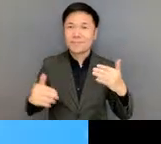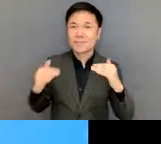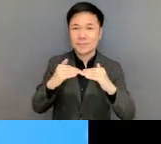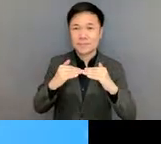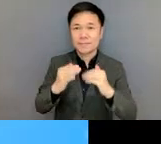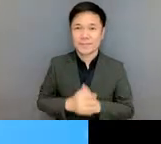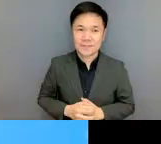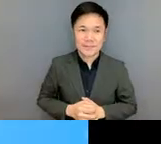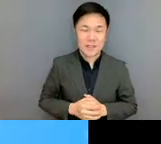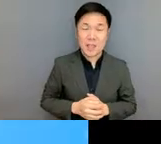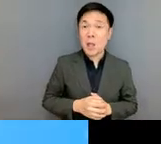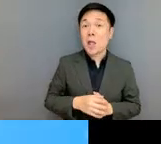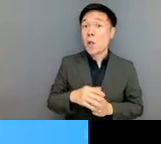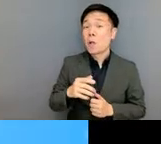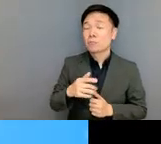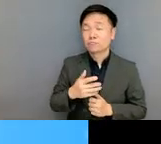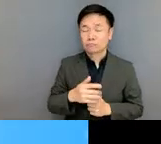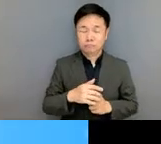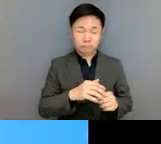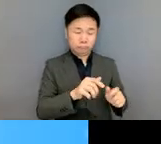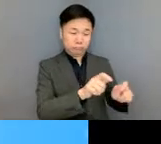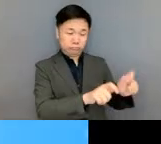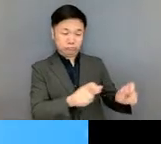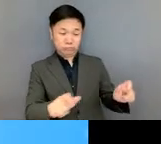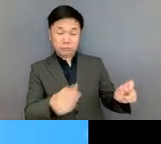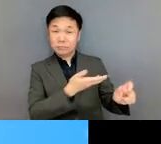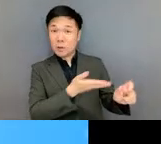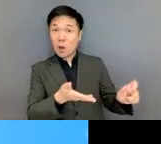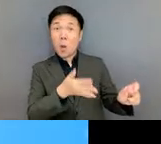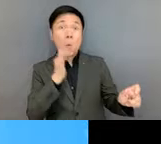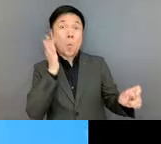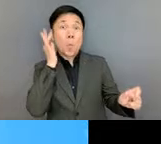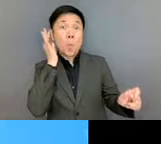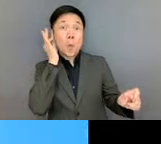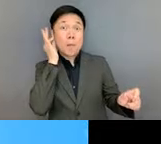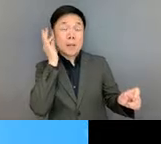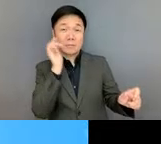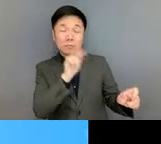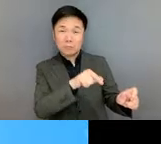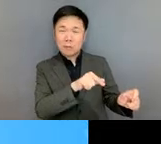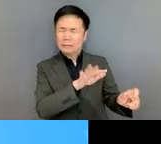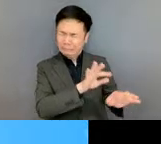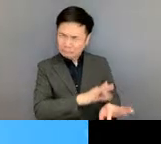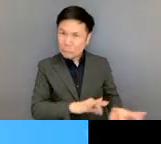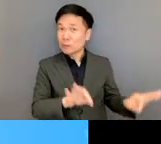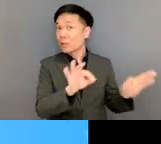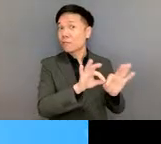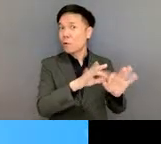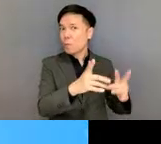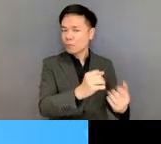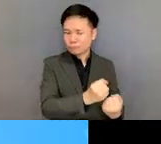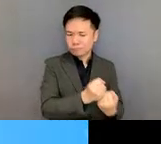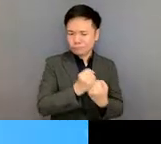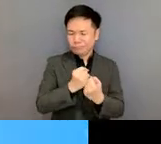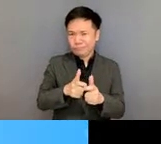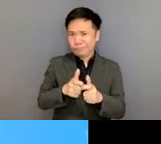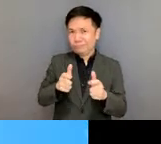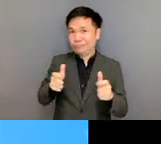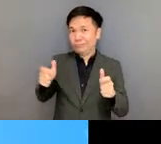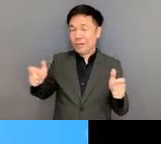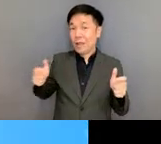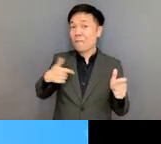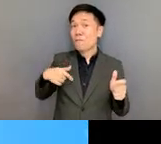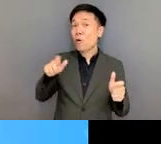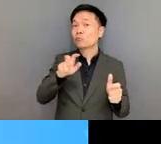Women are the lifeblood of the tourism industry, making up to